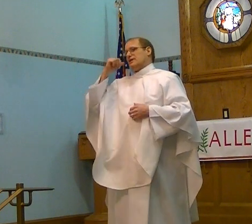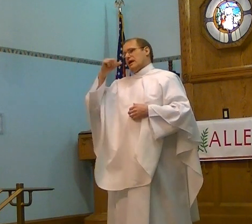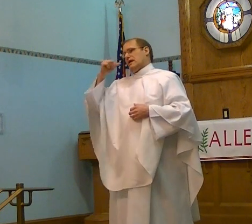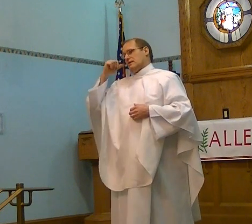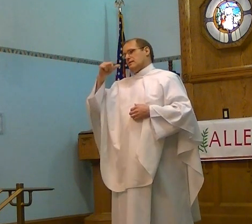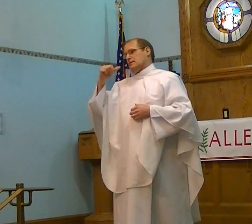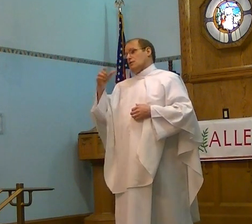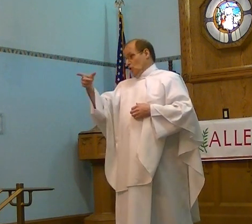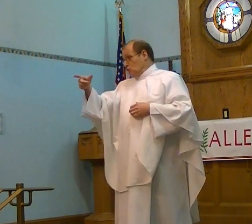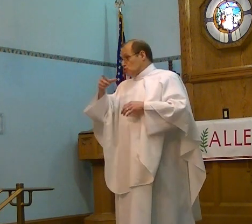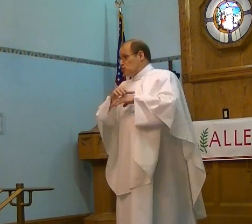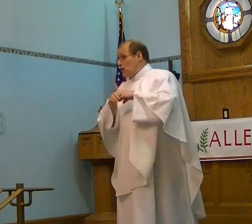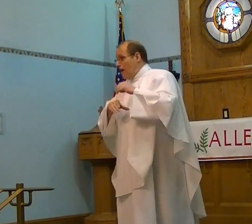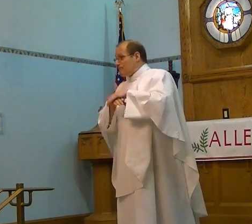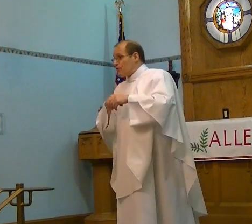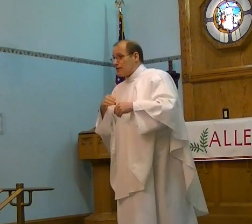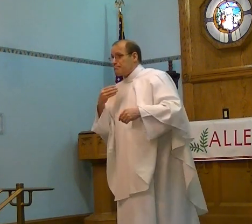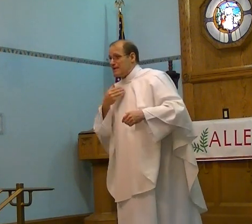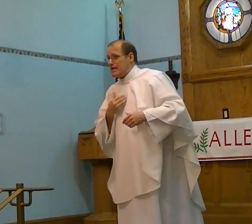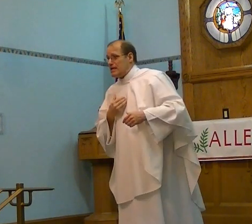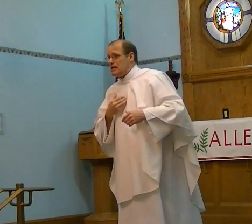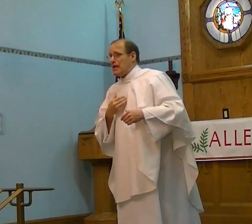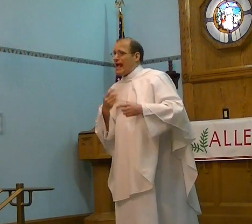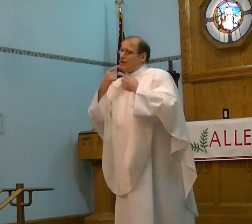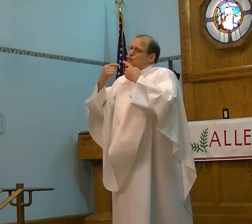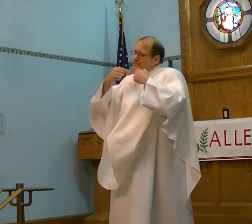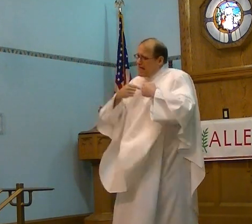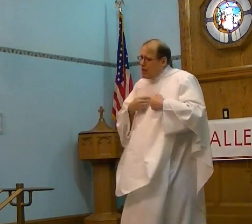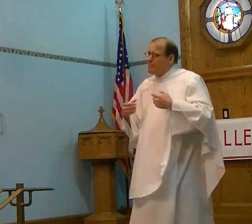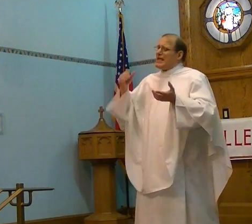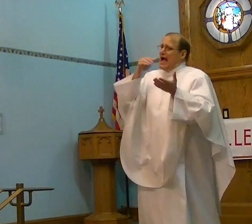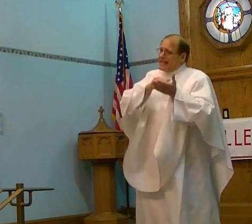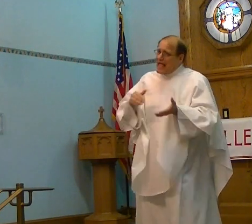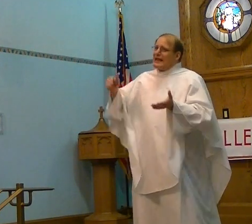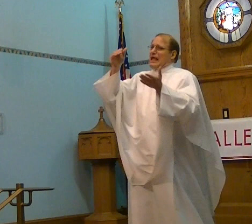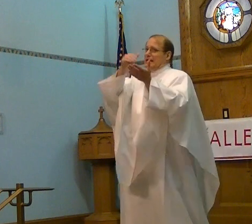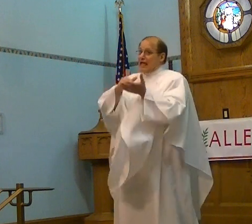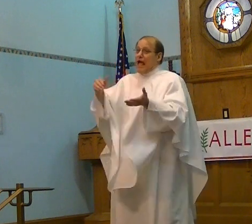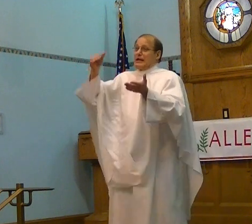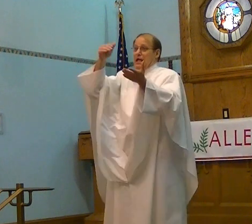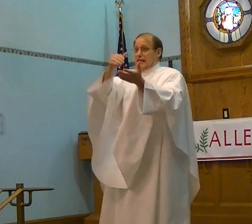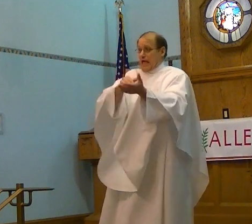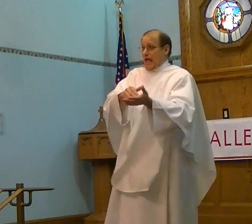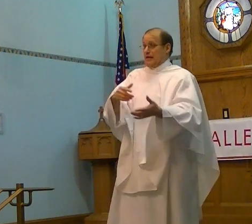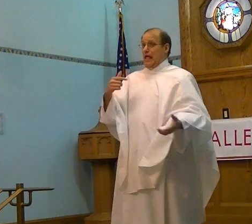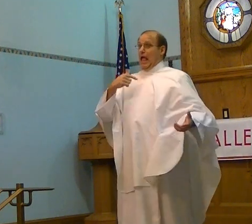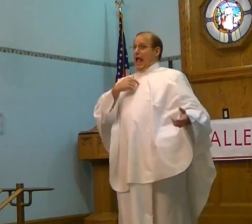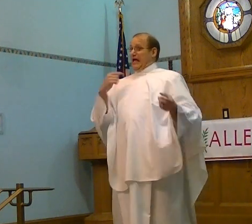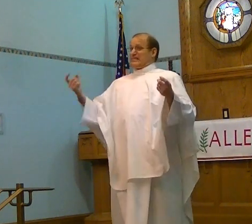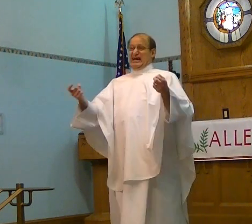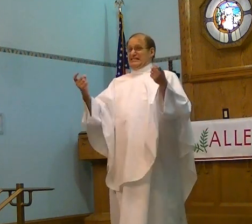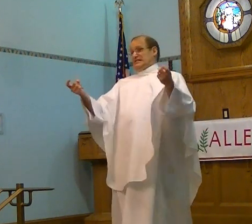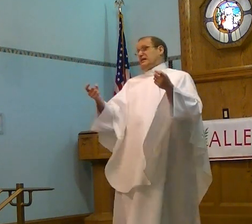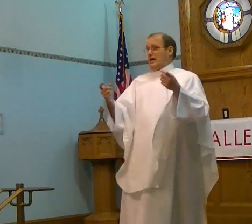day. To comfort me. And to tell me again and again and again. As I sin,